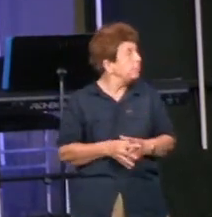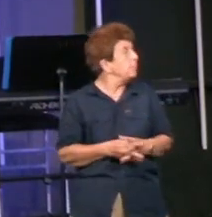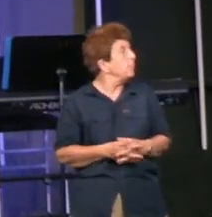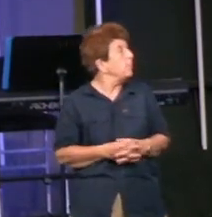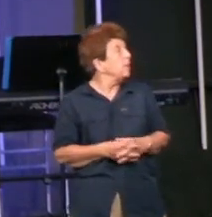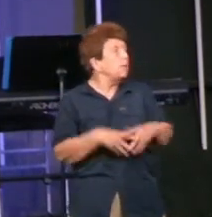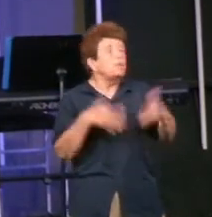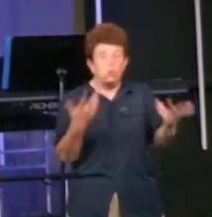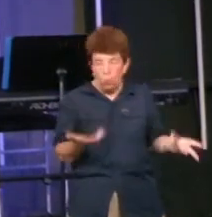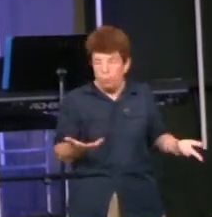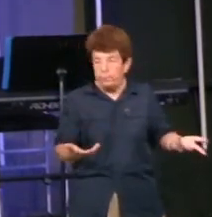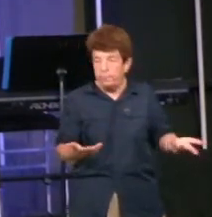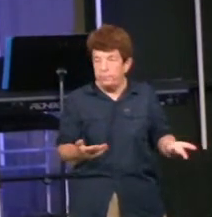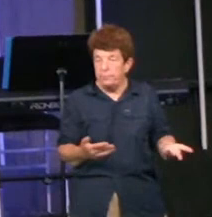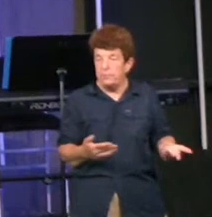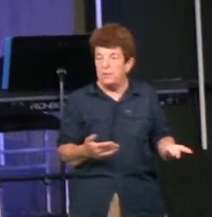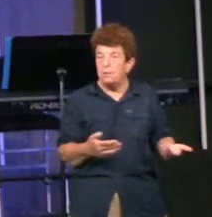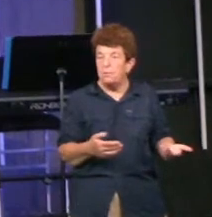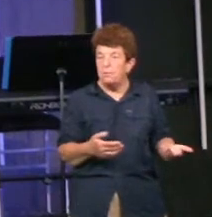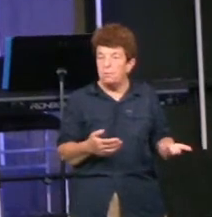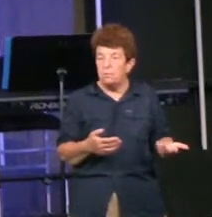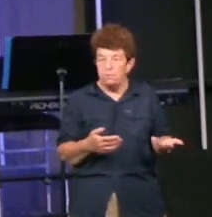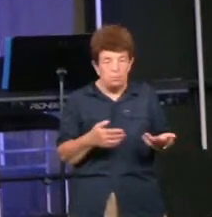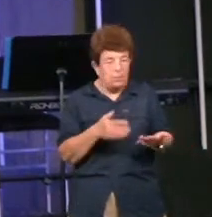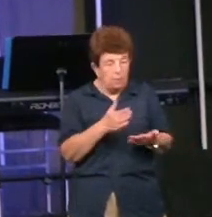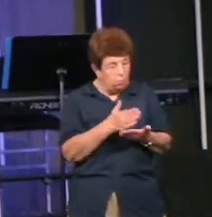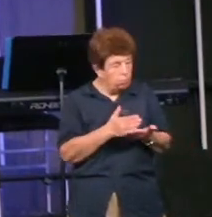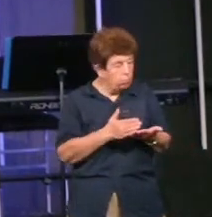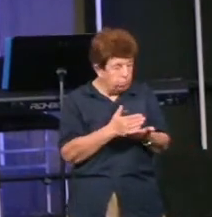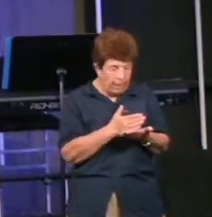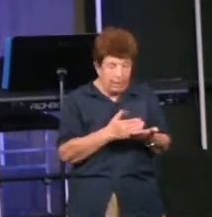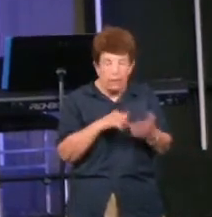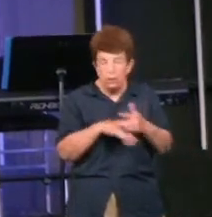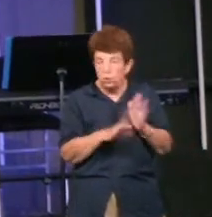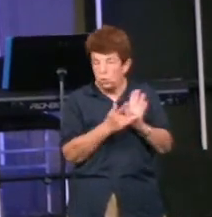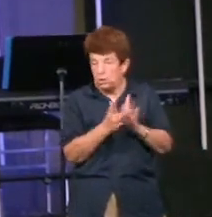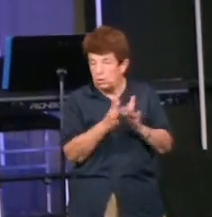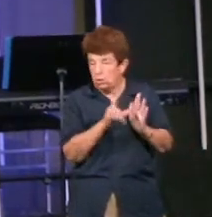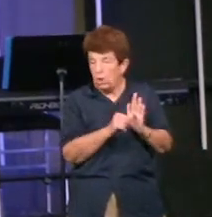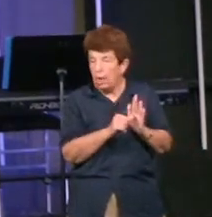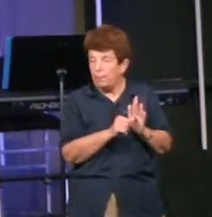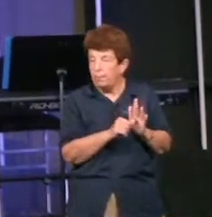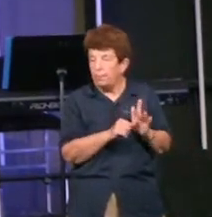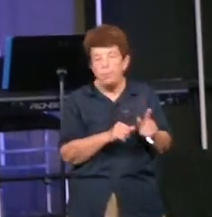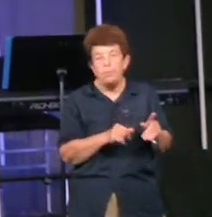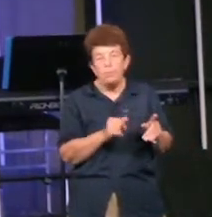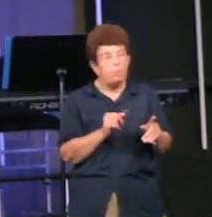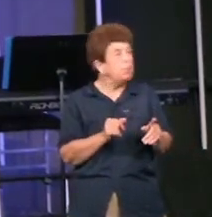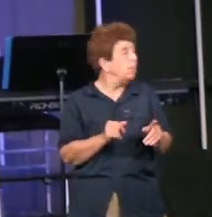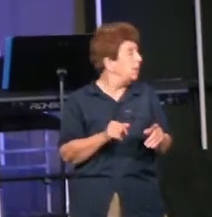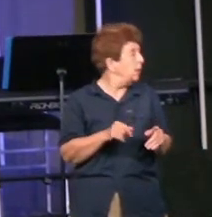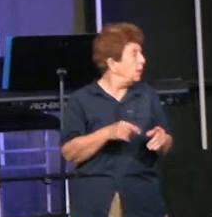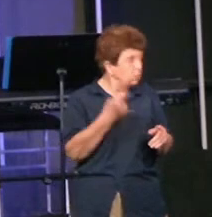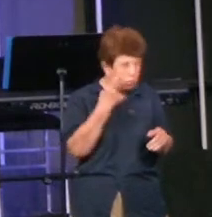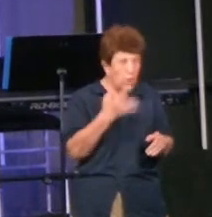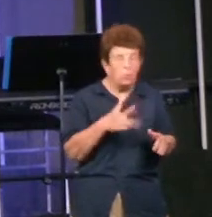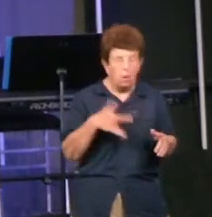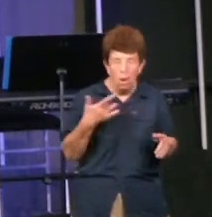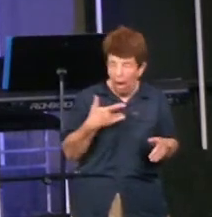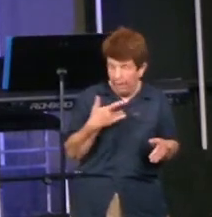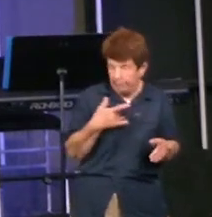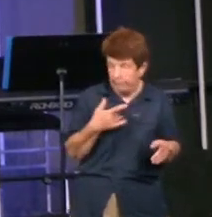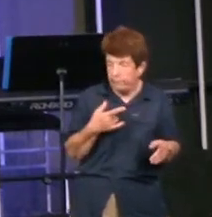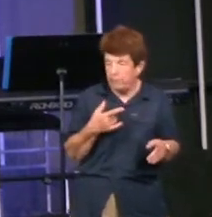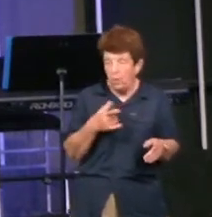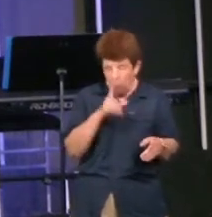And so bread, very really, for the people in Jesus' time, is a symbol of life. It's a symbol that we have something